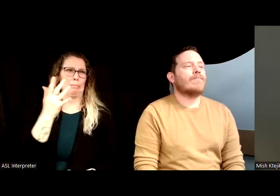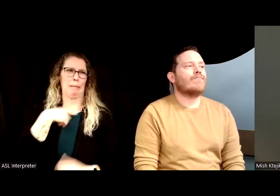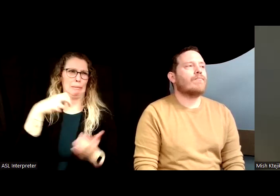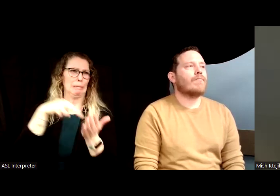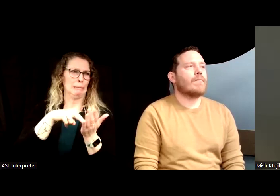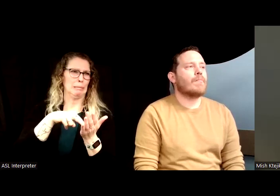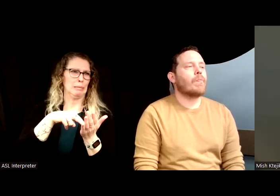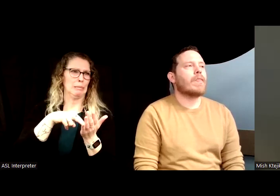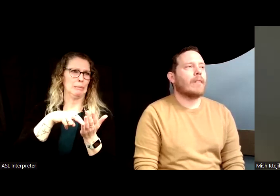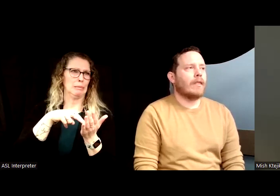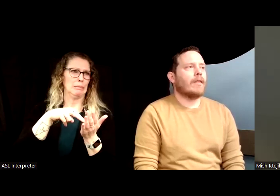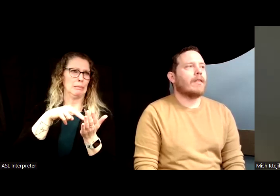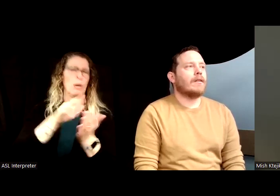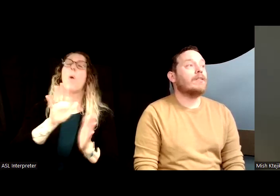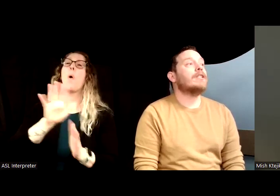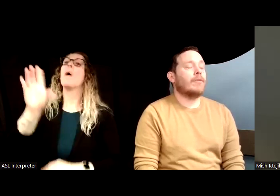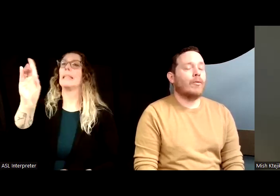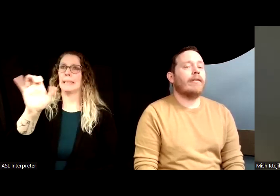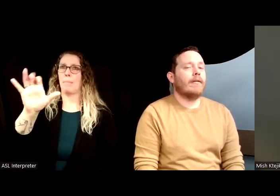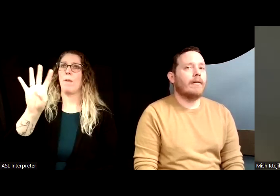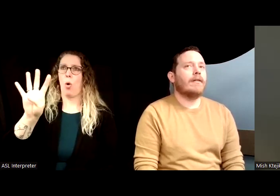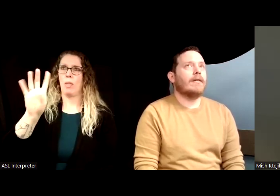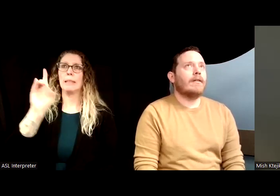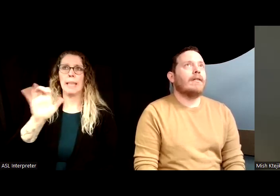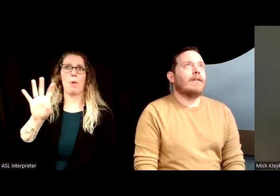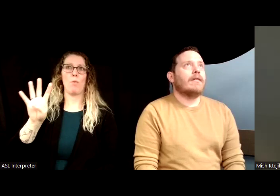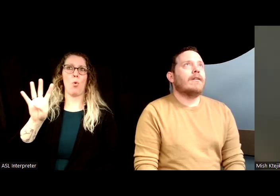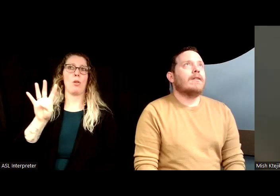Calculated it. Yeah, no, December 4th. December 4th.